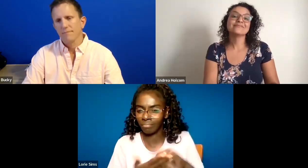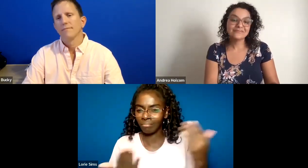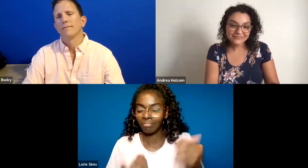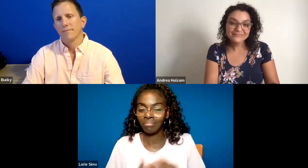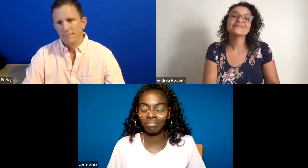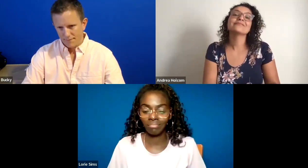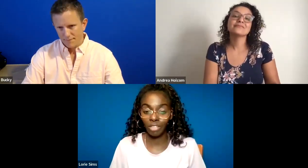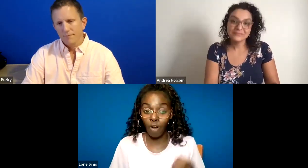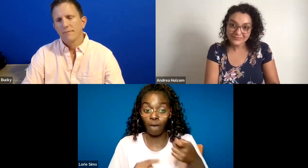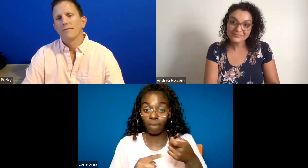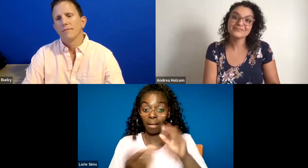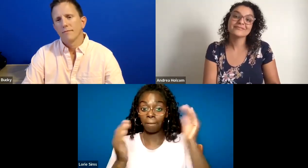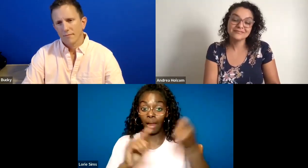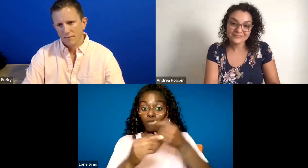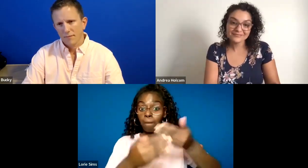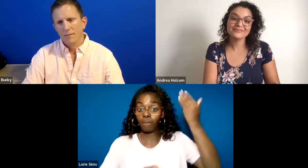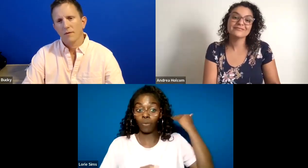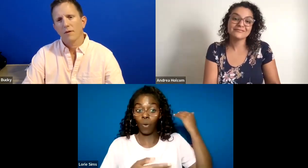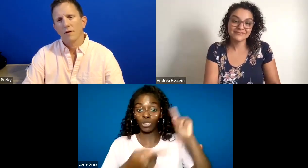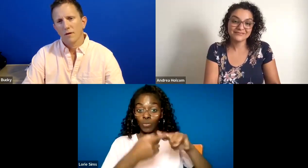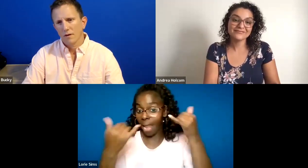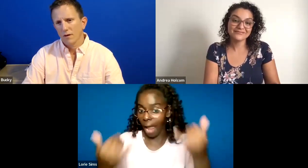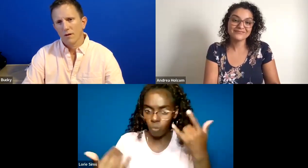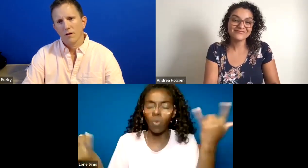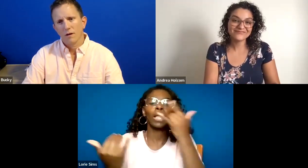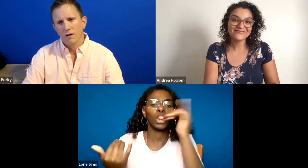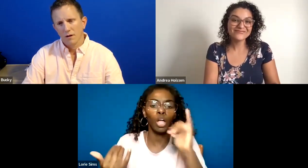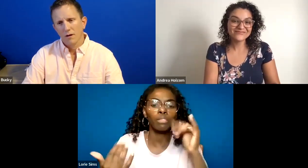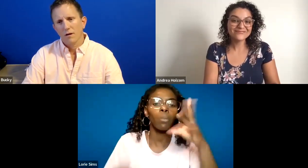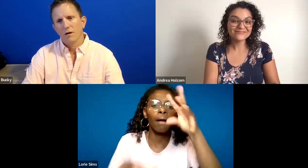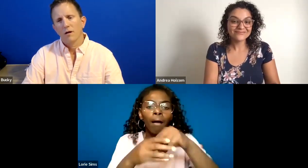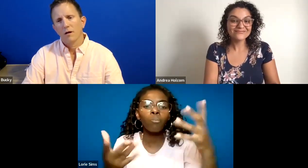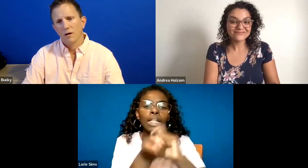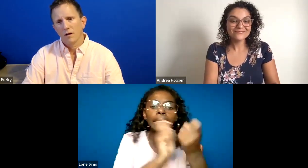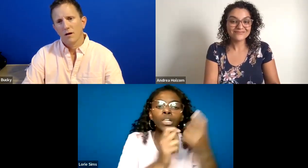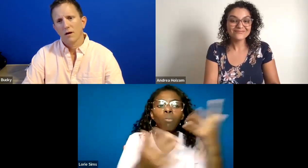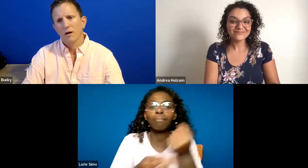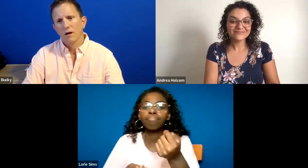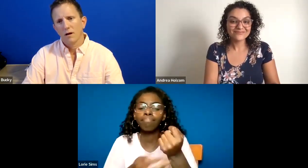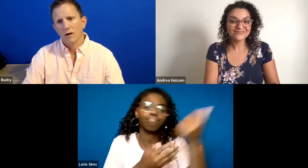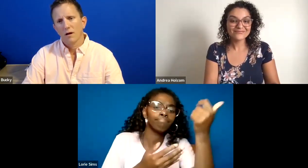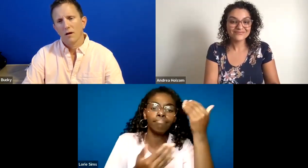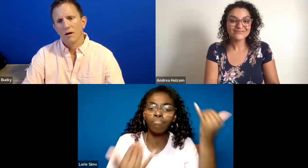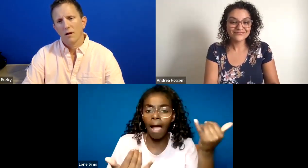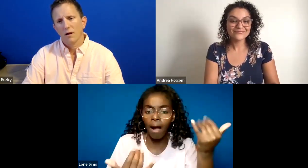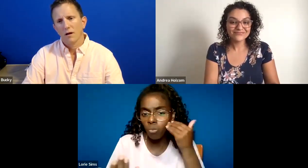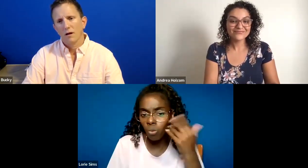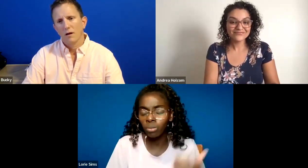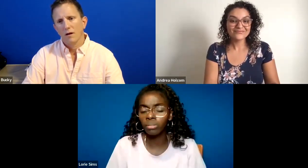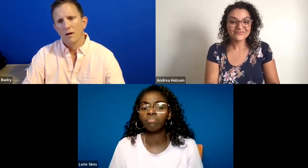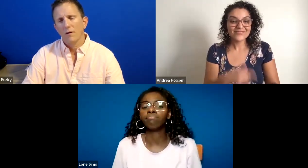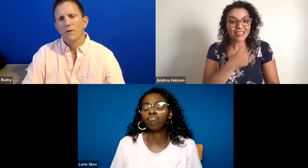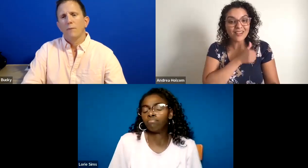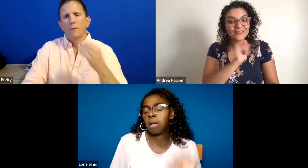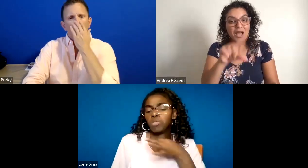that interpreting agencies are having with these clients? Compared to before, what does it look like now? What have the changes been?